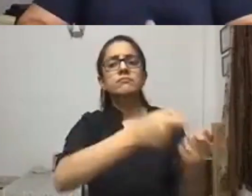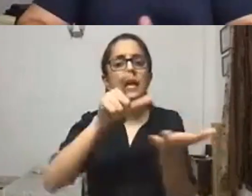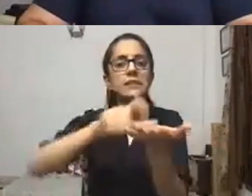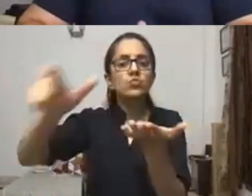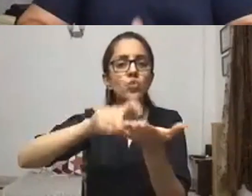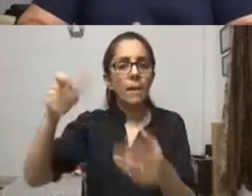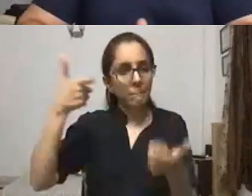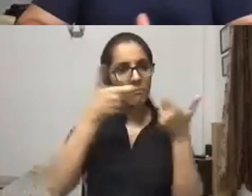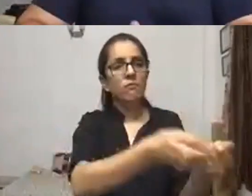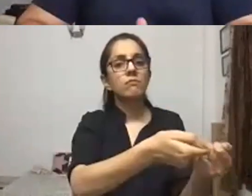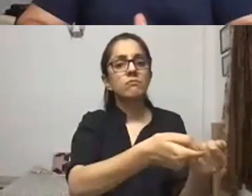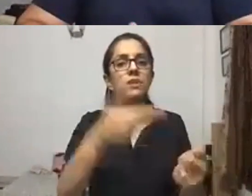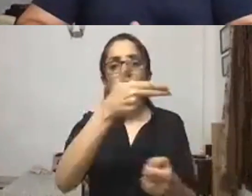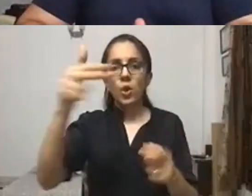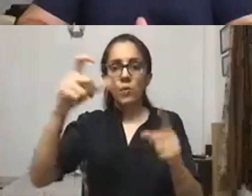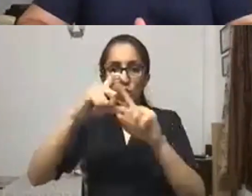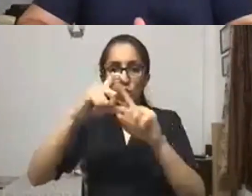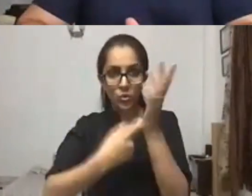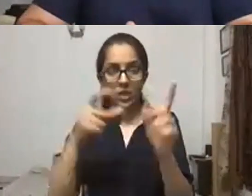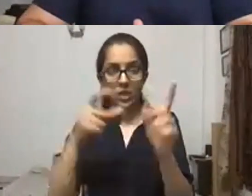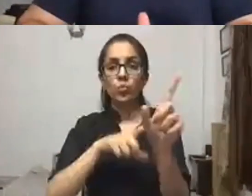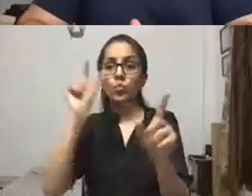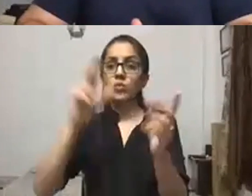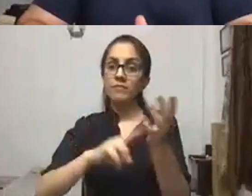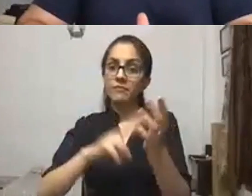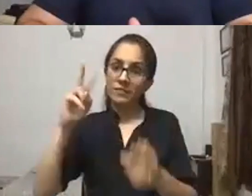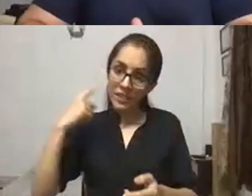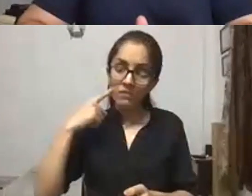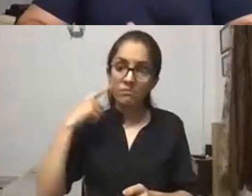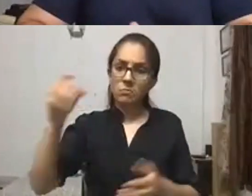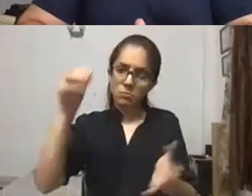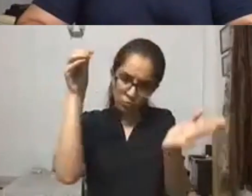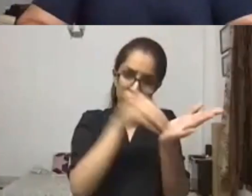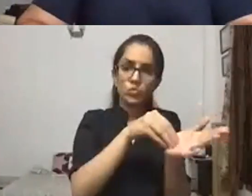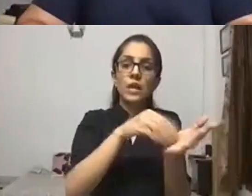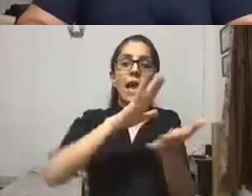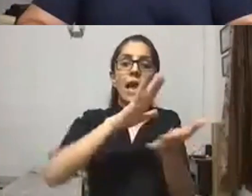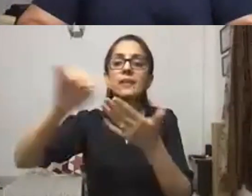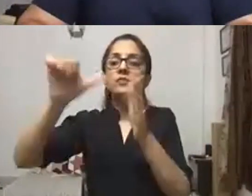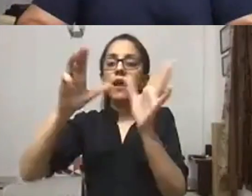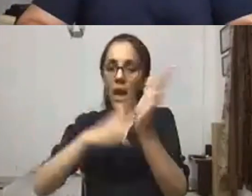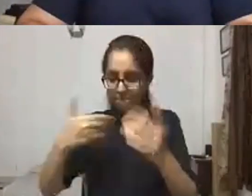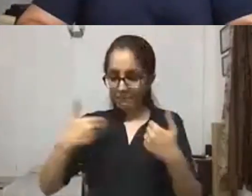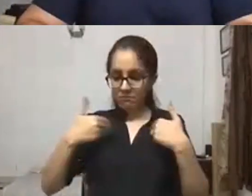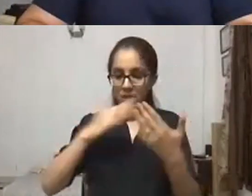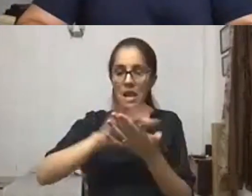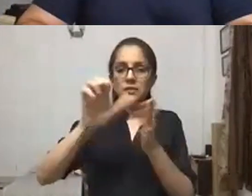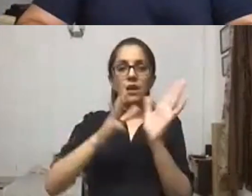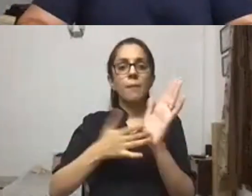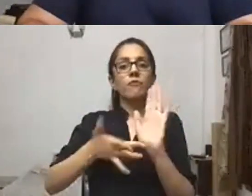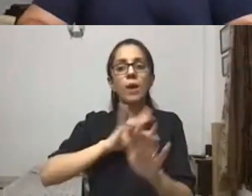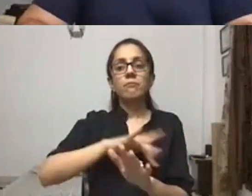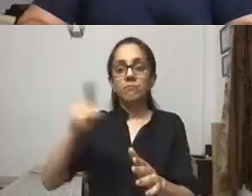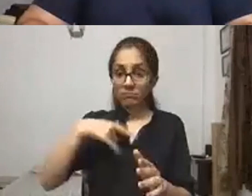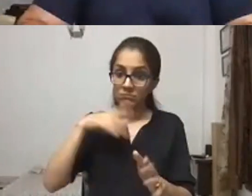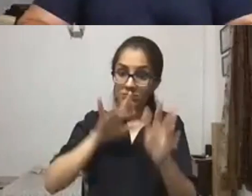Instagram page, which is Dr. UV. And please ask them to mention You're a Million, right? Your tag